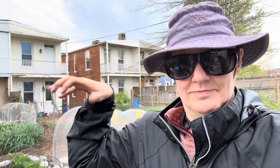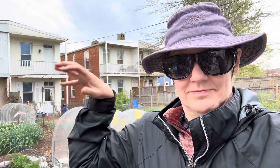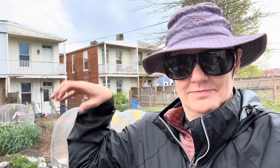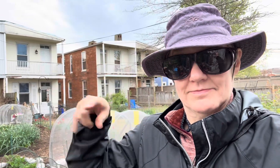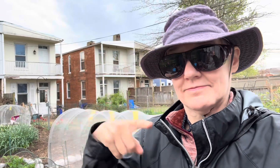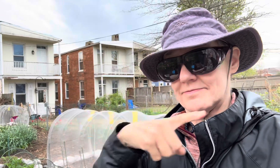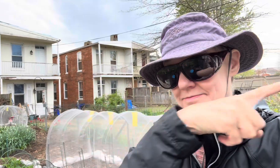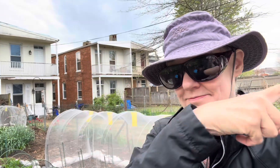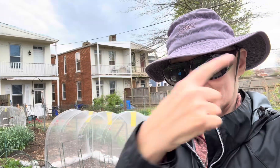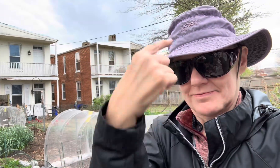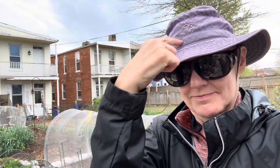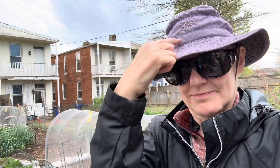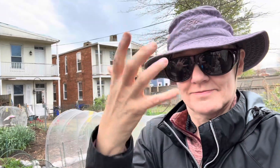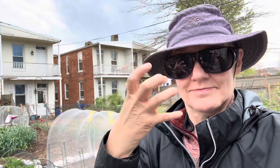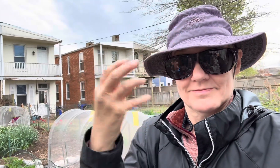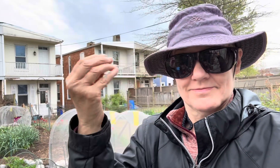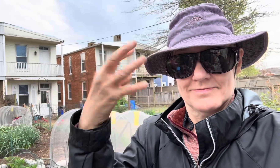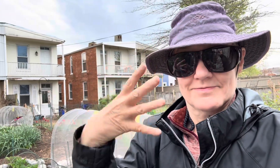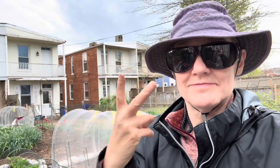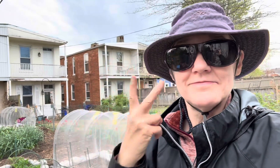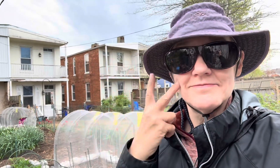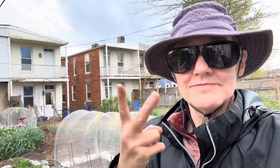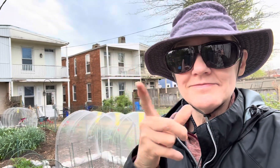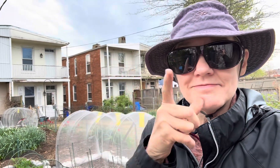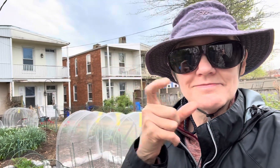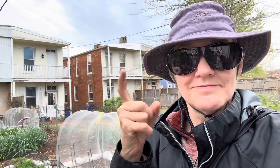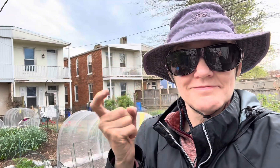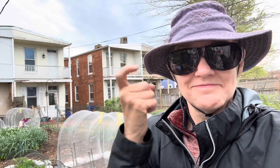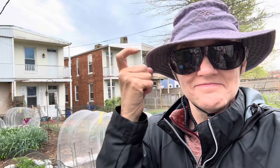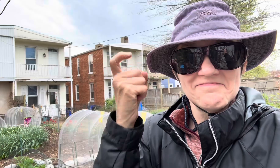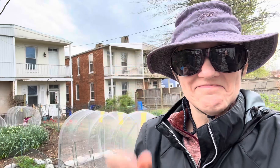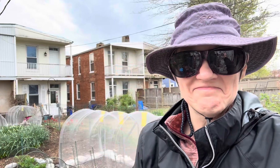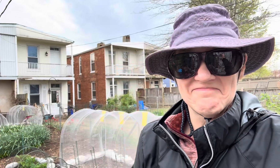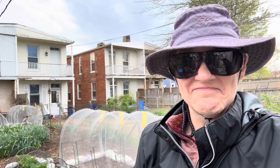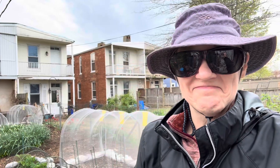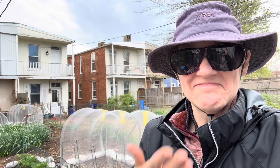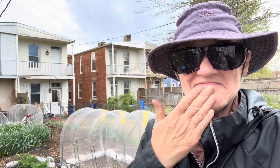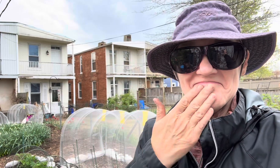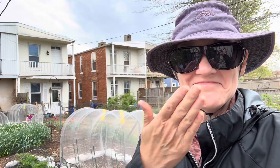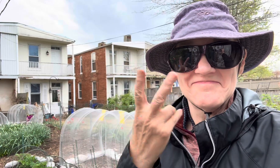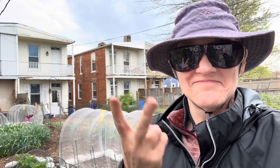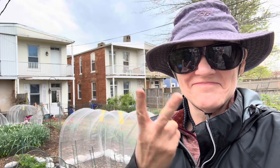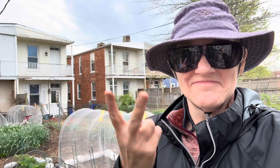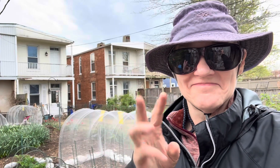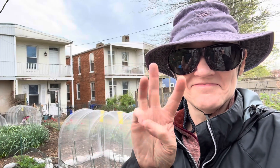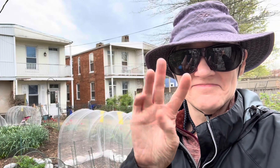Over there, it looks like it's going to rain. Over here, it looks like it's going to sun. So we are going to see who wins.